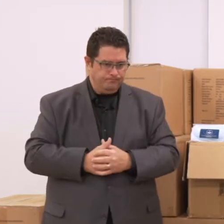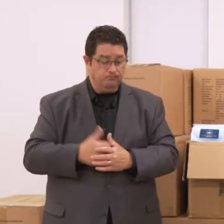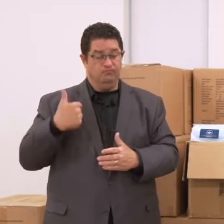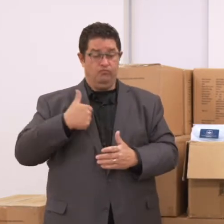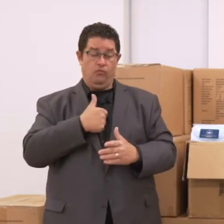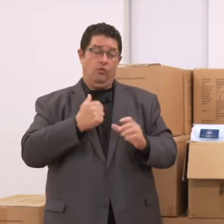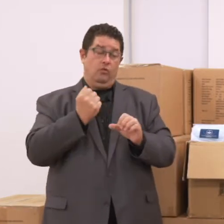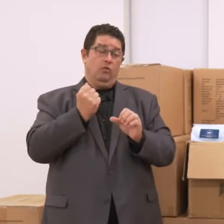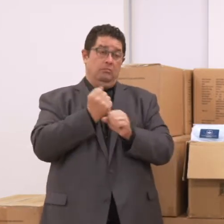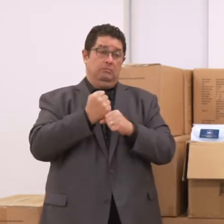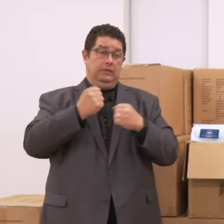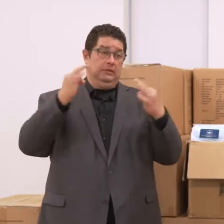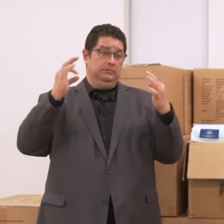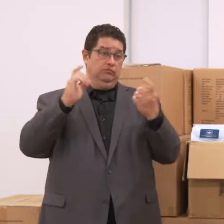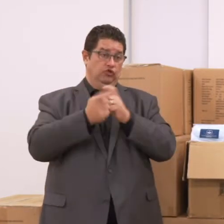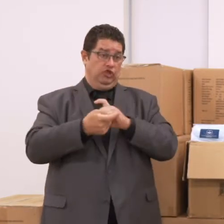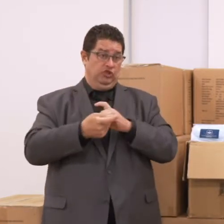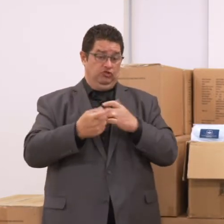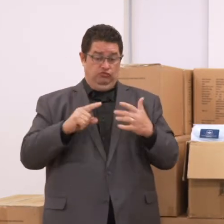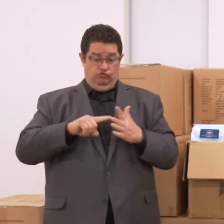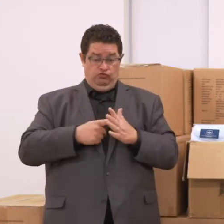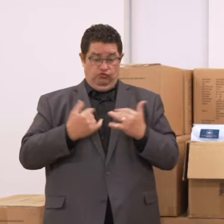some changes starting this week.